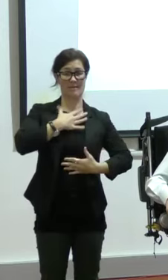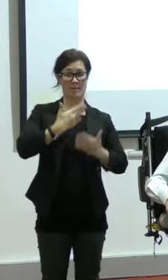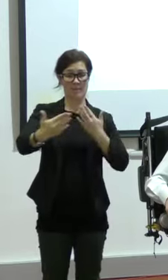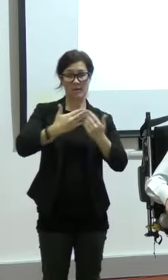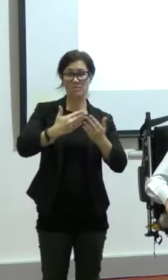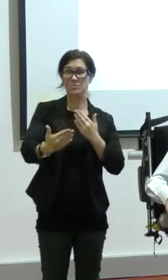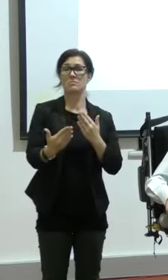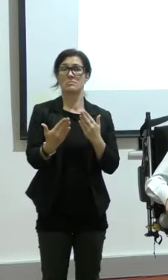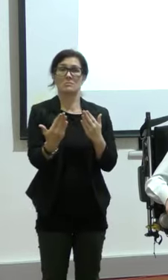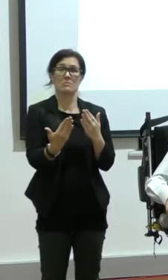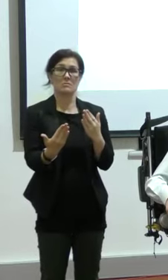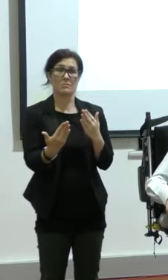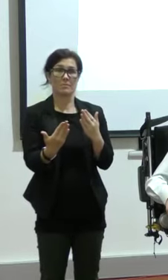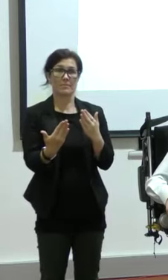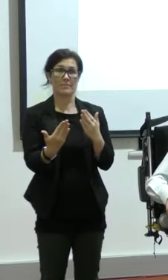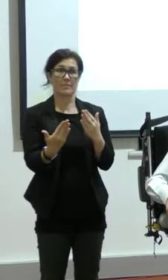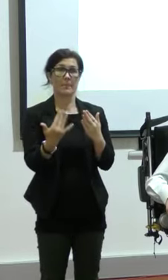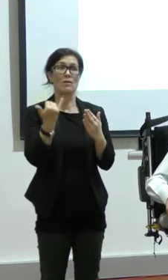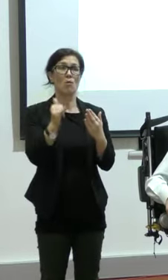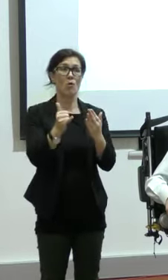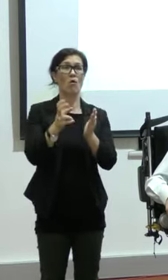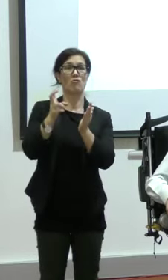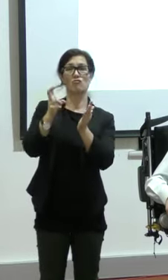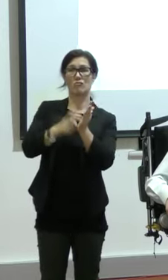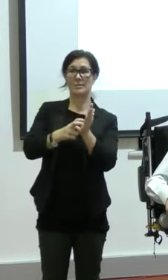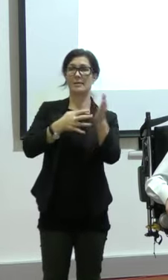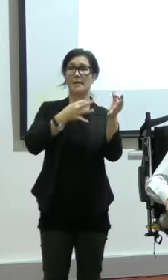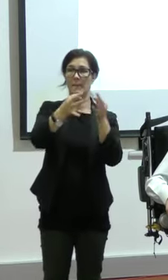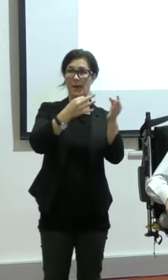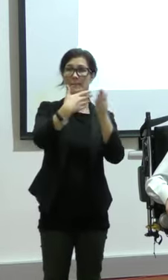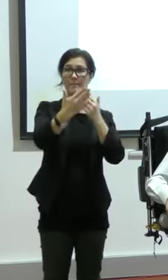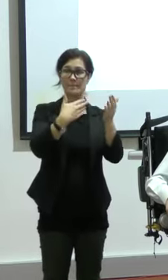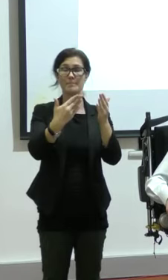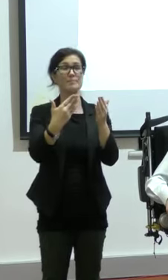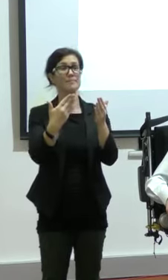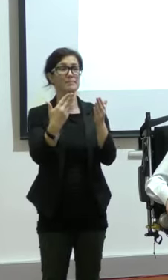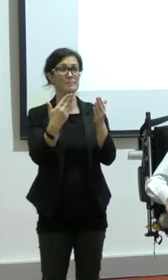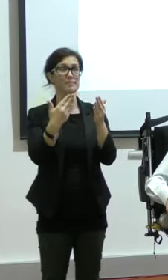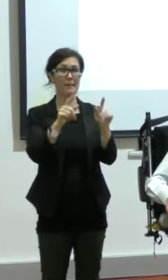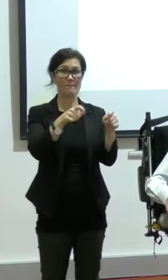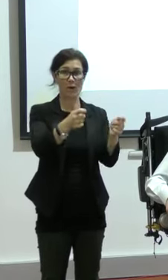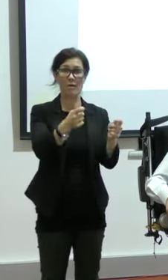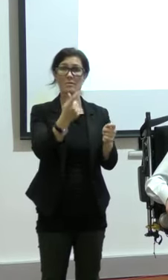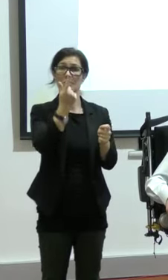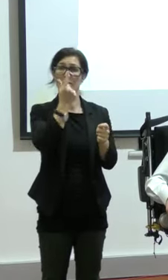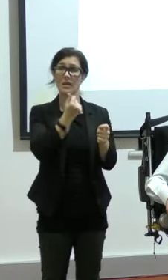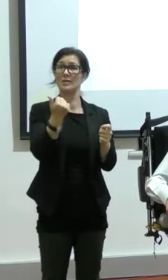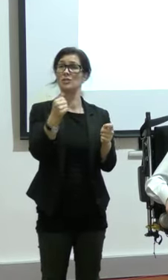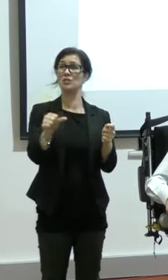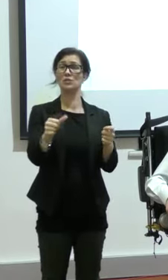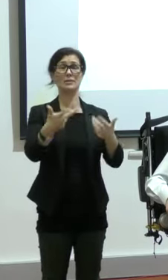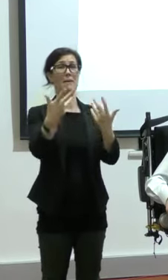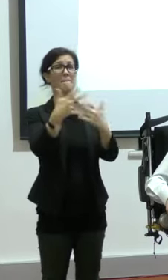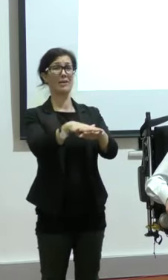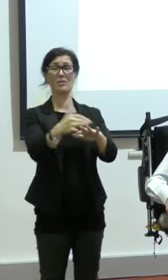plan, or use a registered plan management provider, you can use a mainstream provider regardless of whether or not